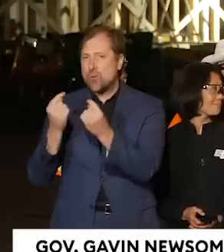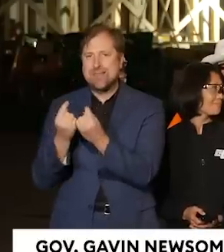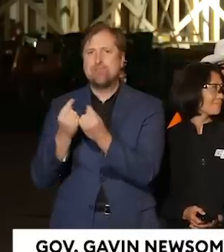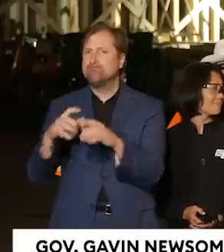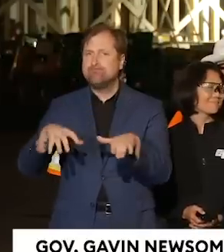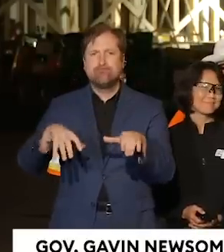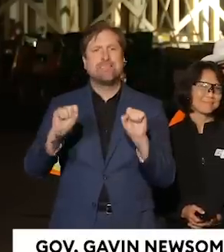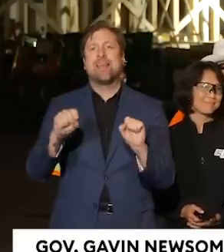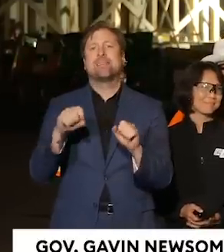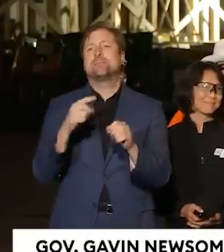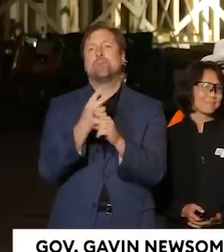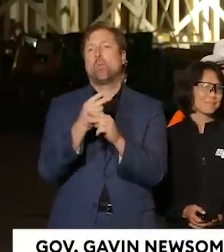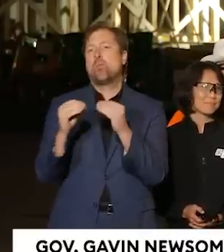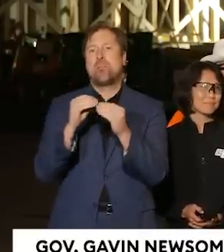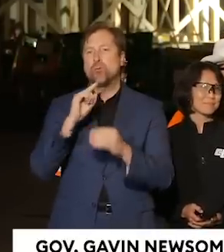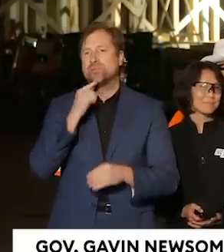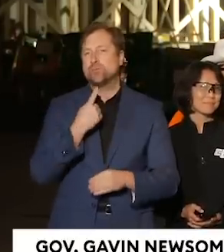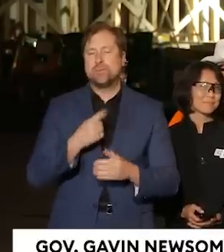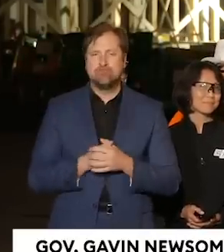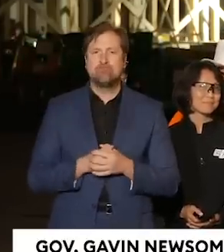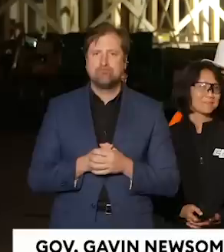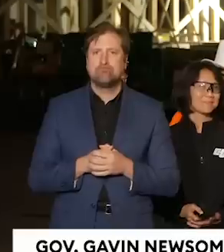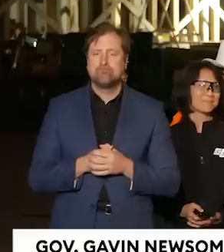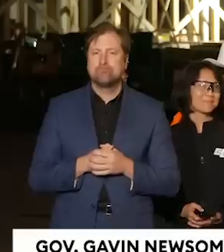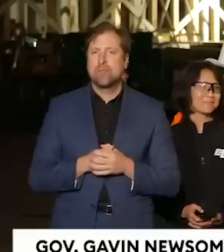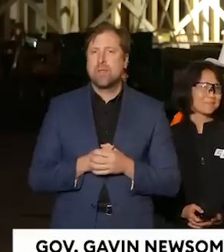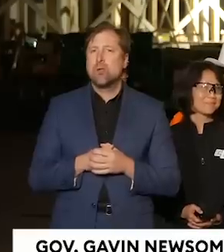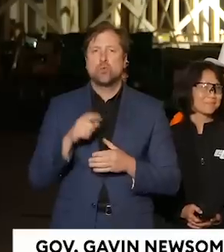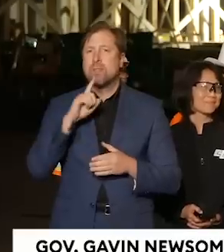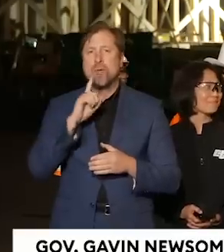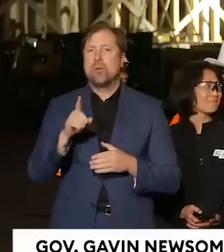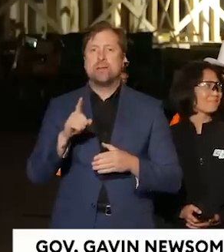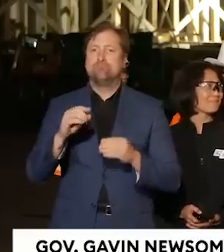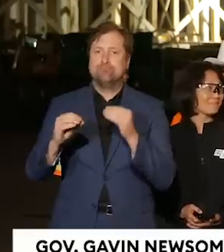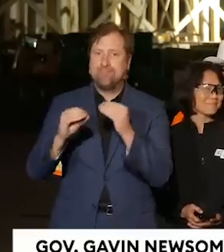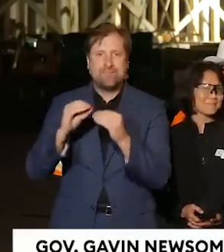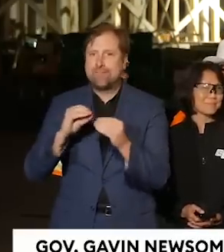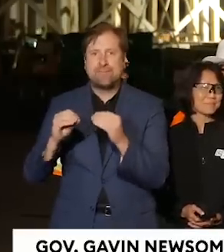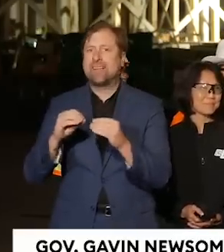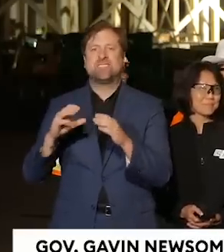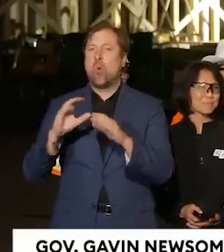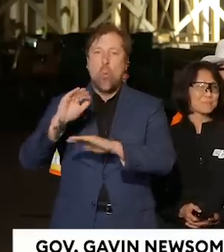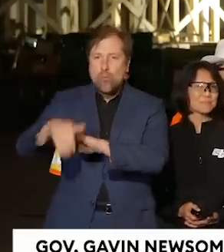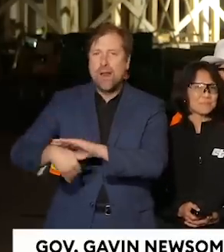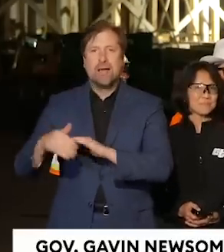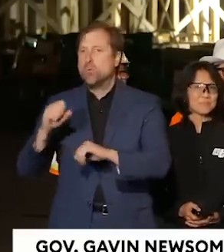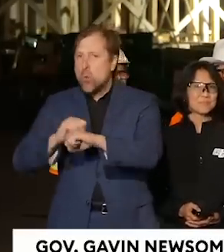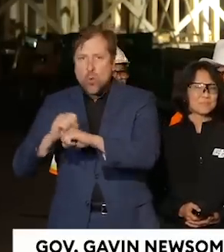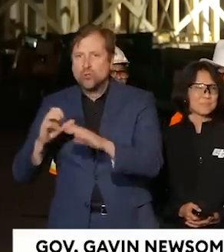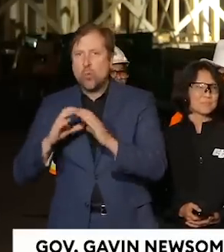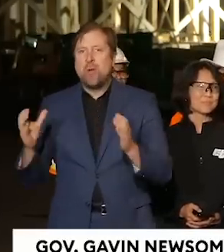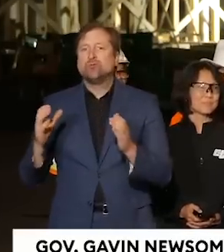seriously. Everybody's moved down here, moving, as we said, day one, heaven and earth. And I'll just close by thanking again our federal partners. Just left the